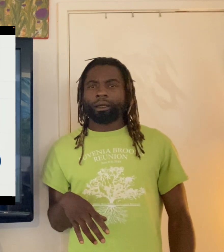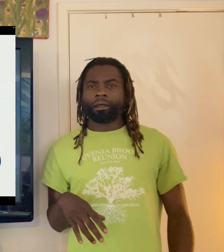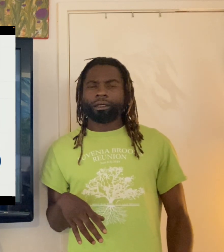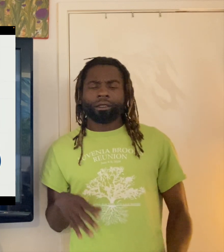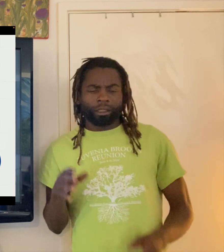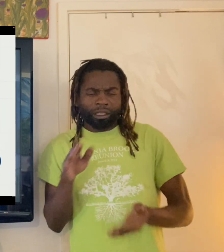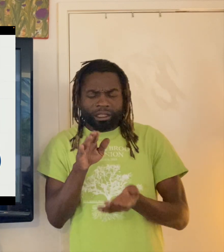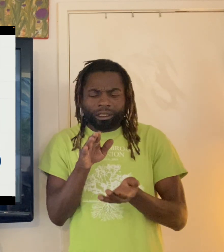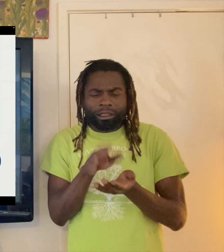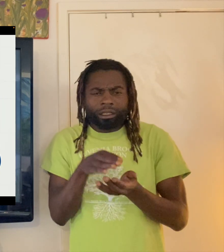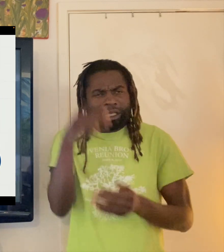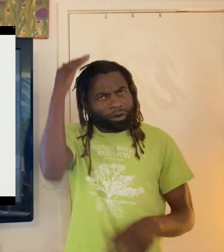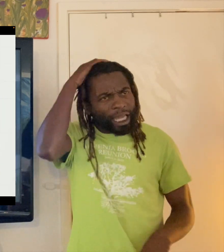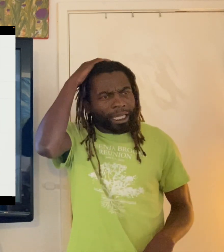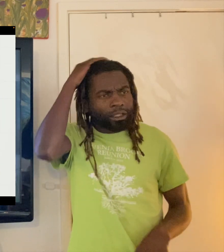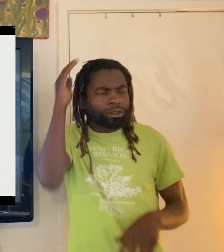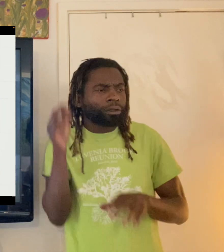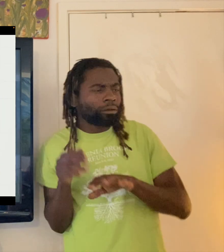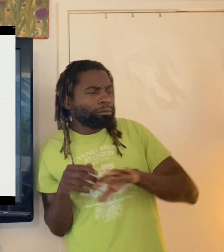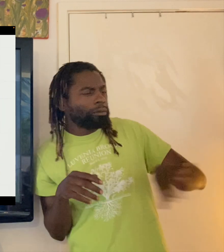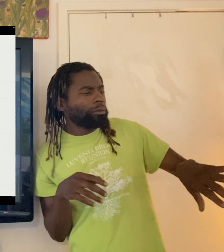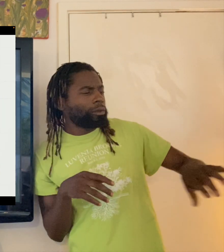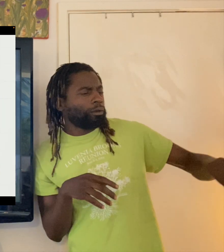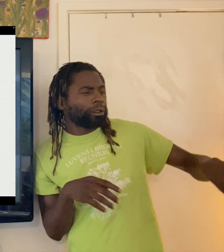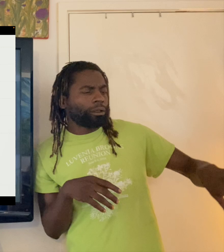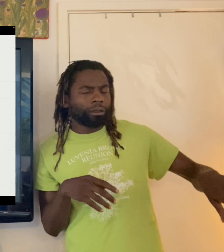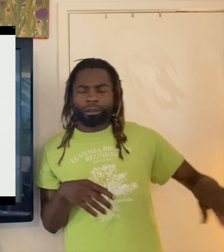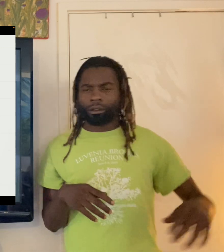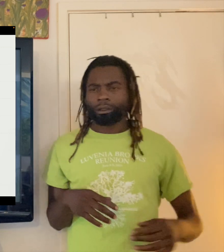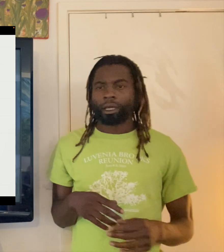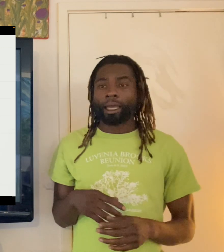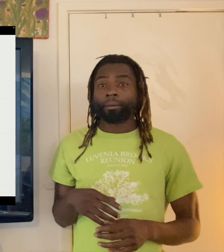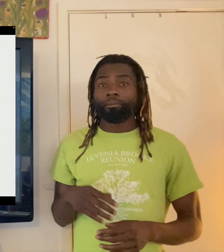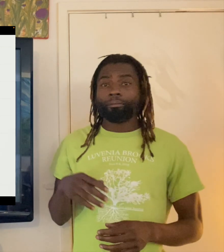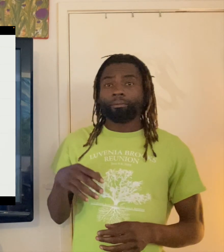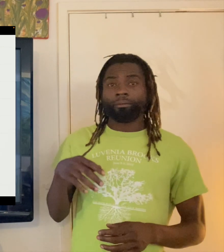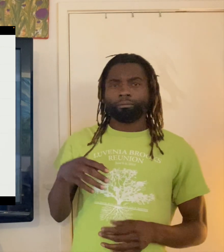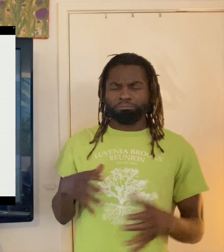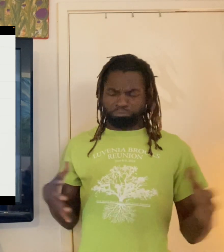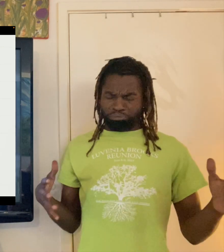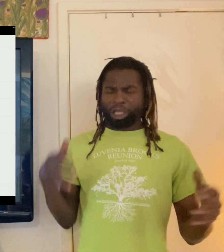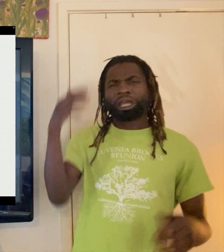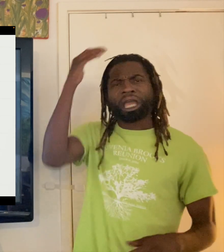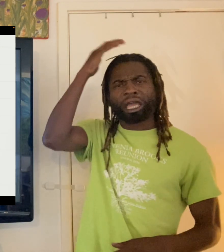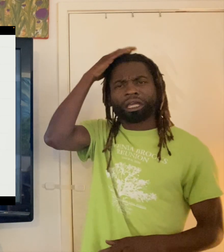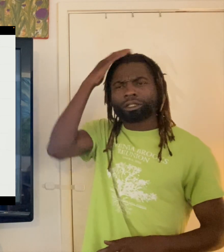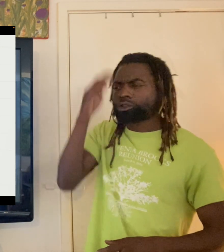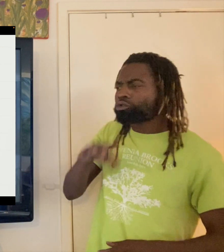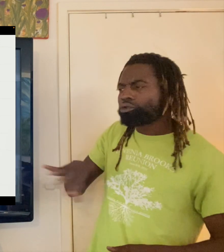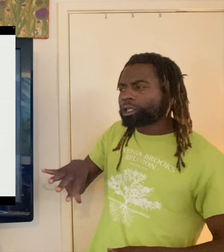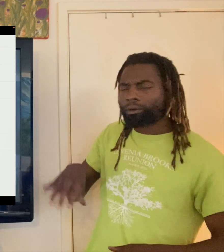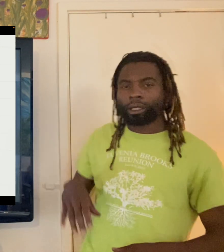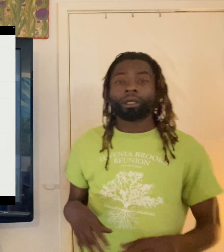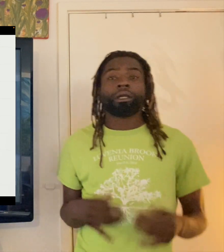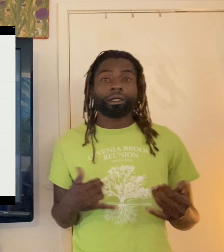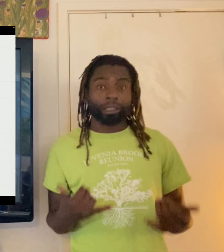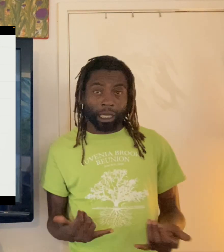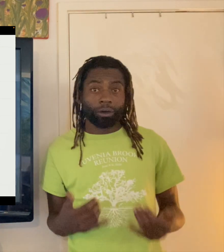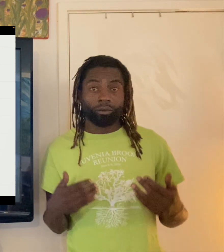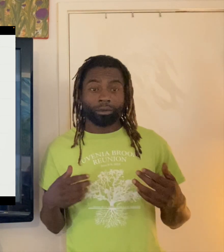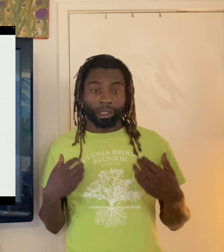with little hats go here, and all of the apples with big hats go over there. So now we